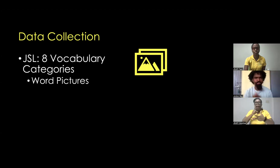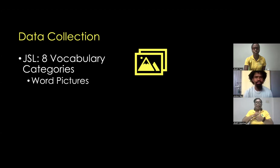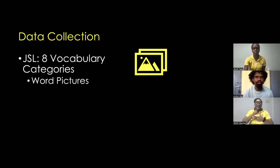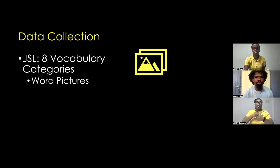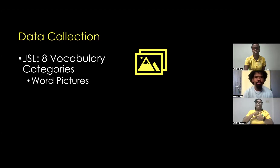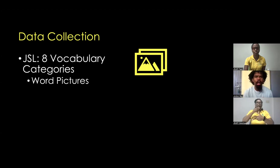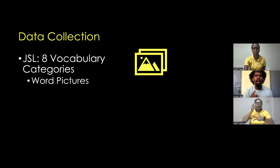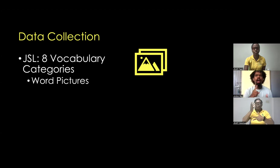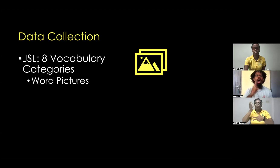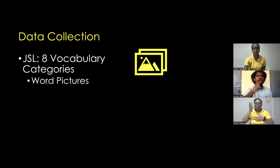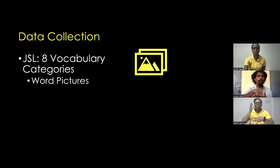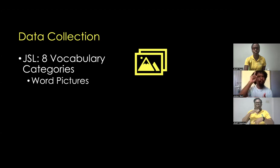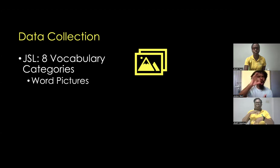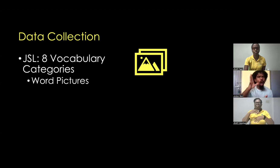things, people,